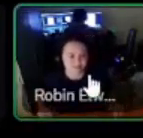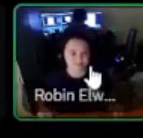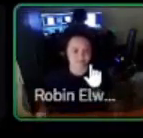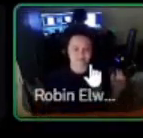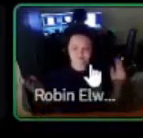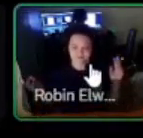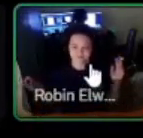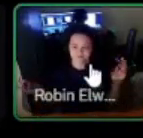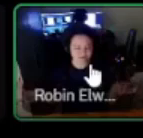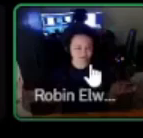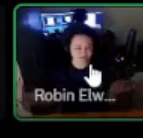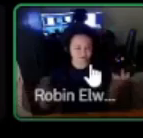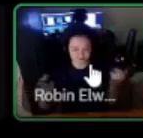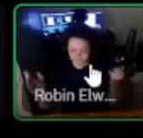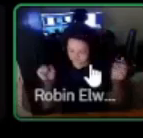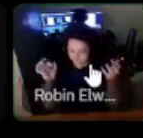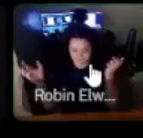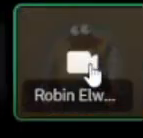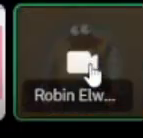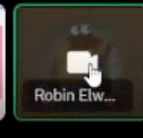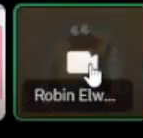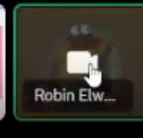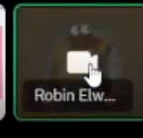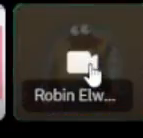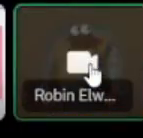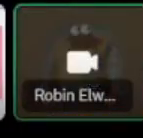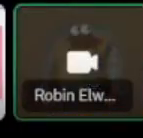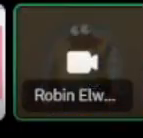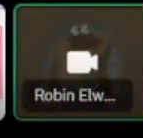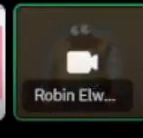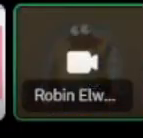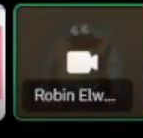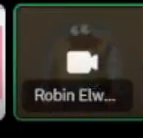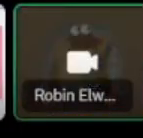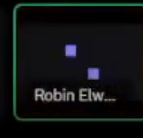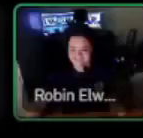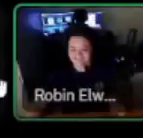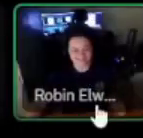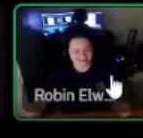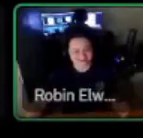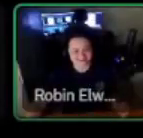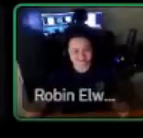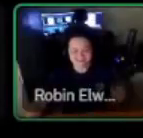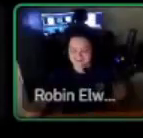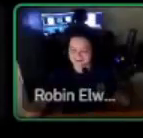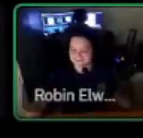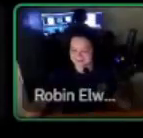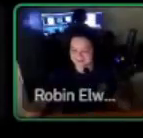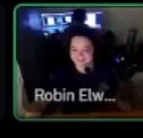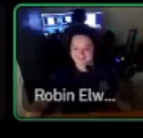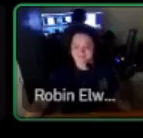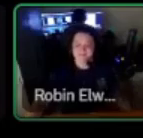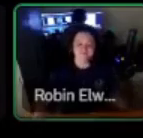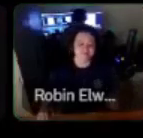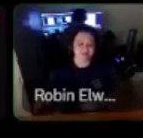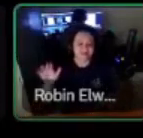the different fingerspell, or the ABCs. Y'all ready? God, I cannot talk today. Okay. A.